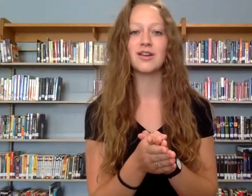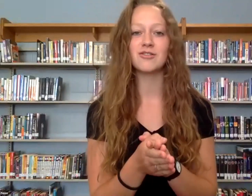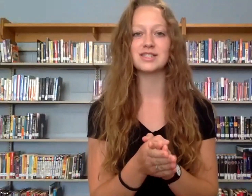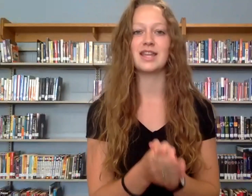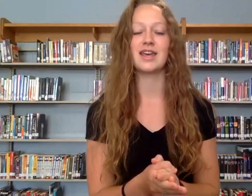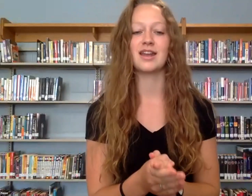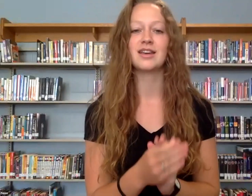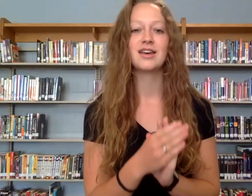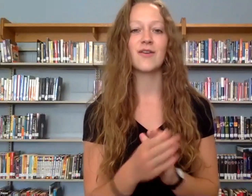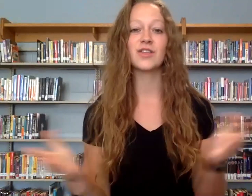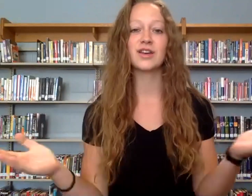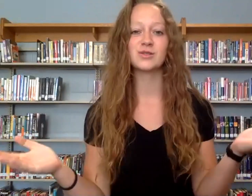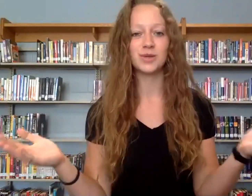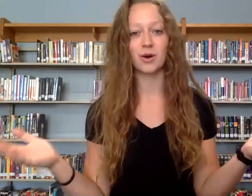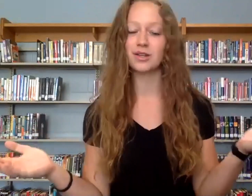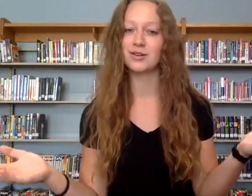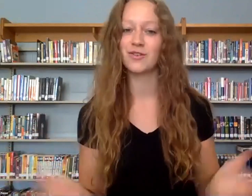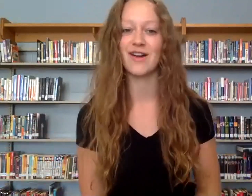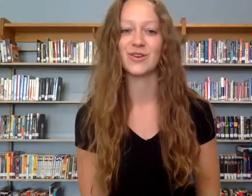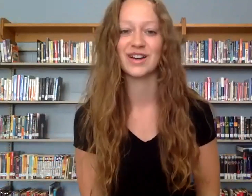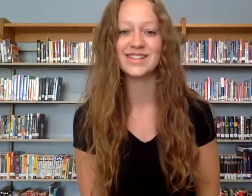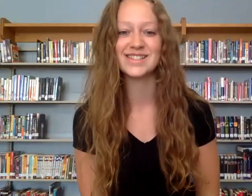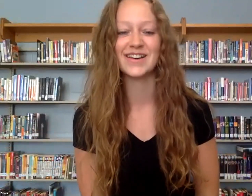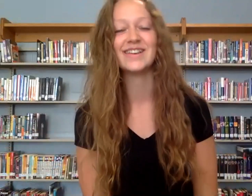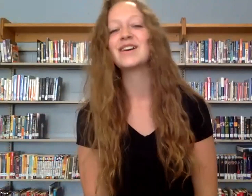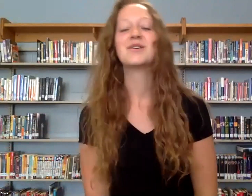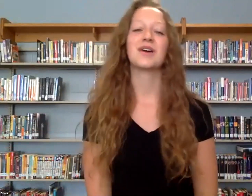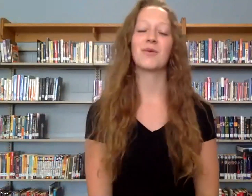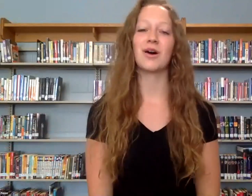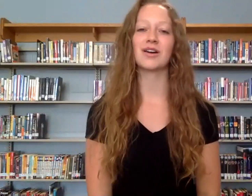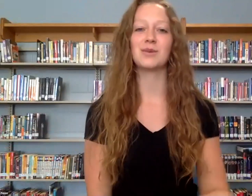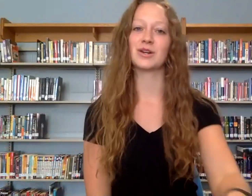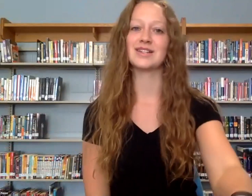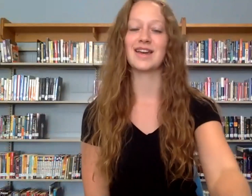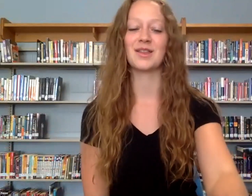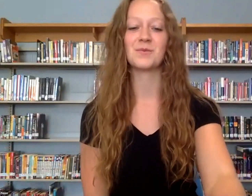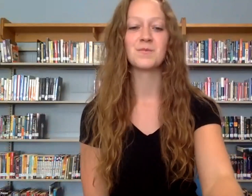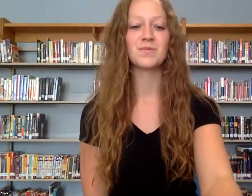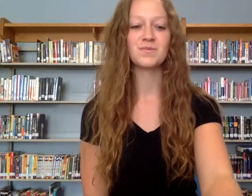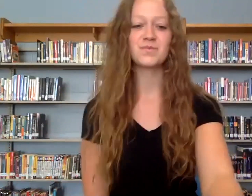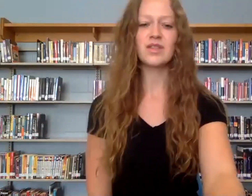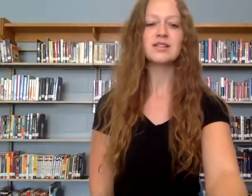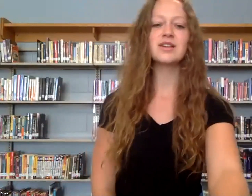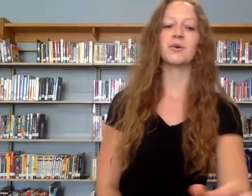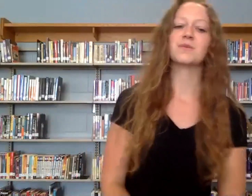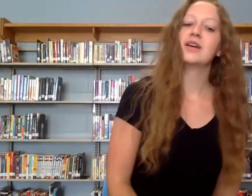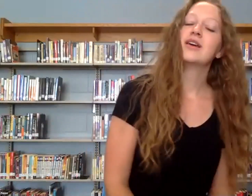notes, and then everything else will be totally new for everyone. So we're all going to be learning together. So one